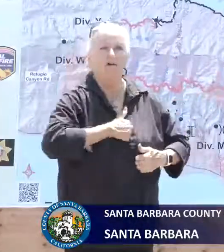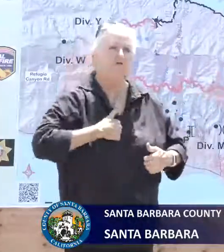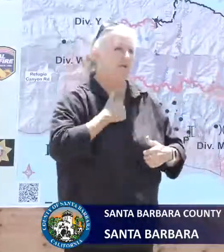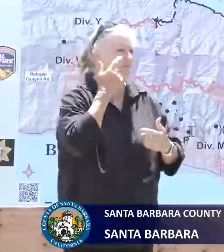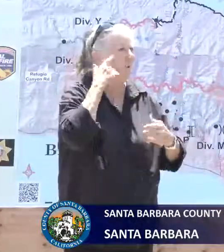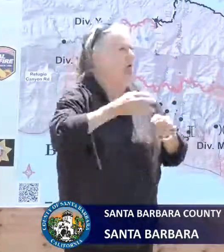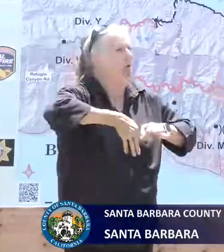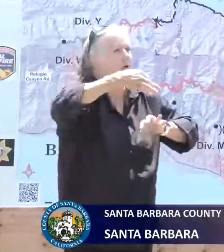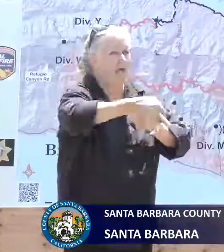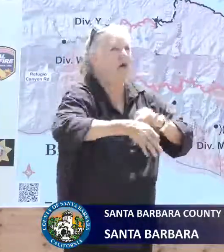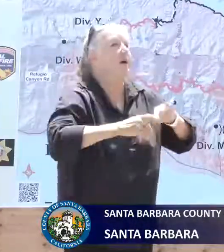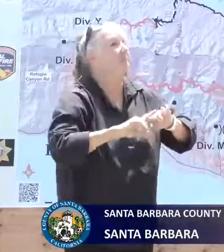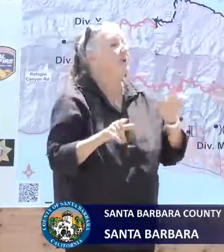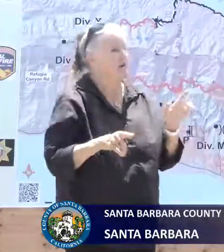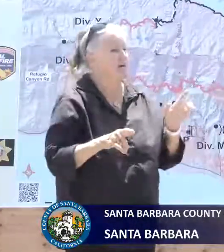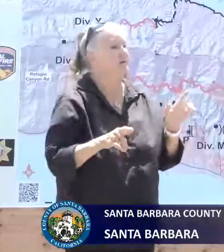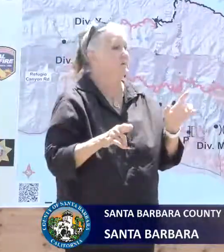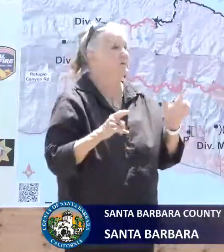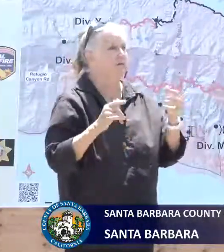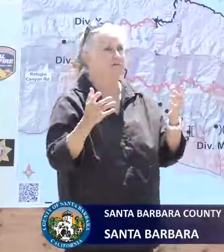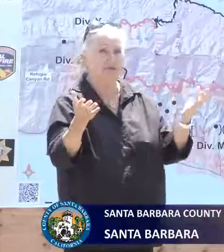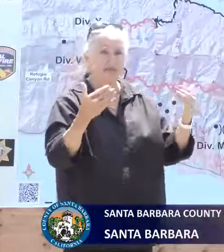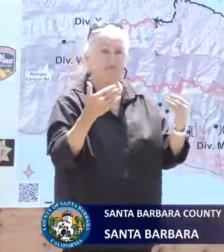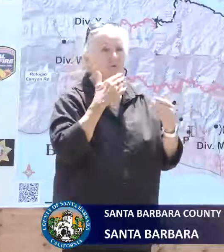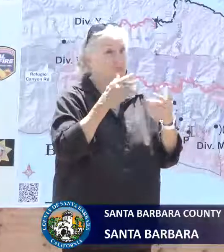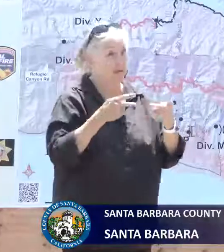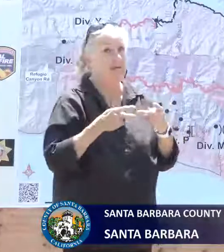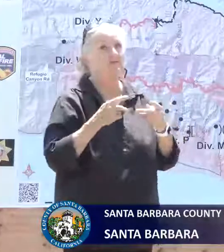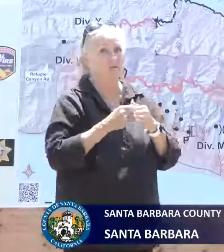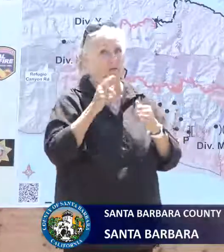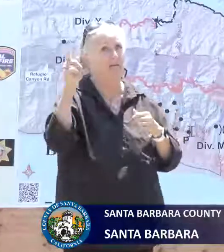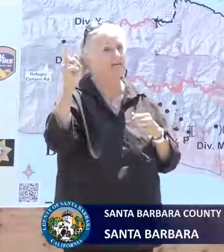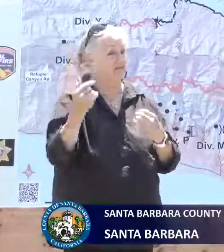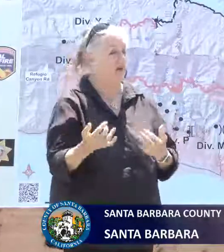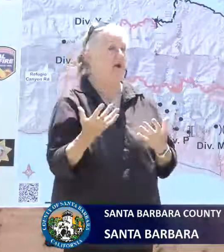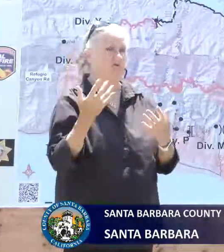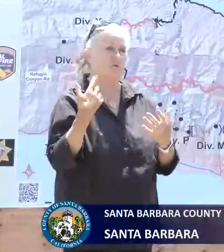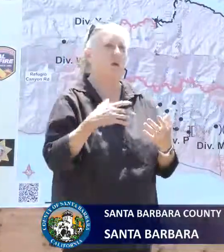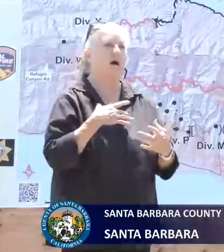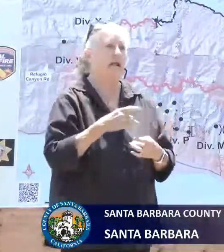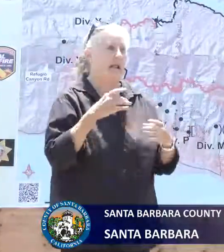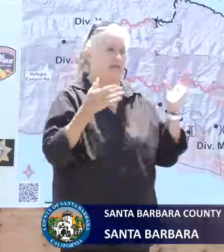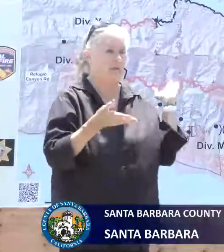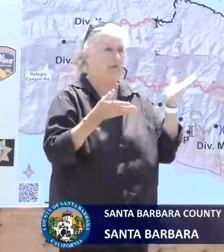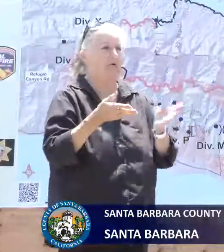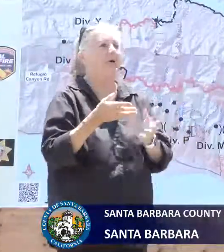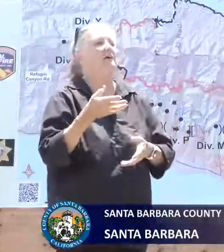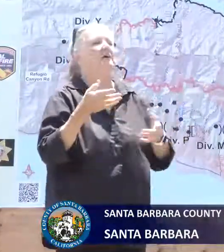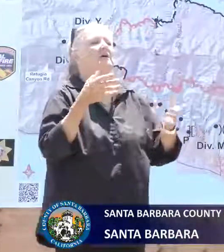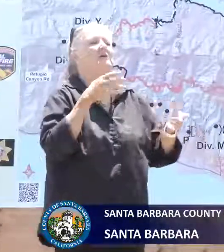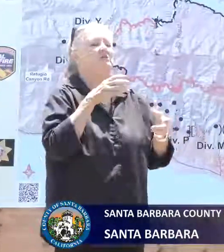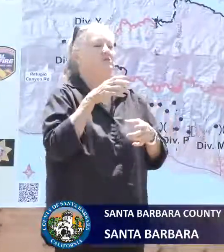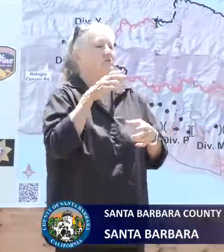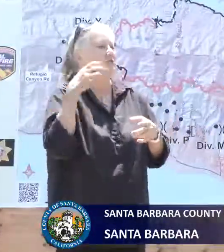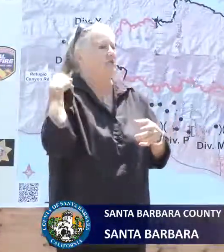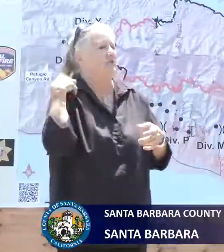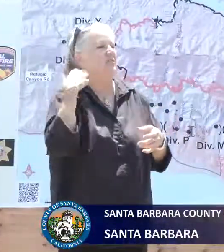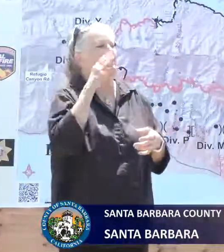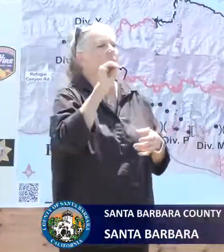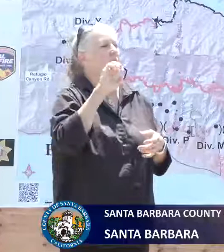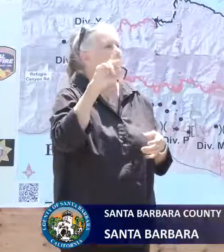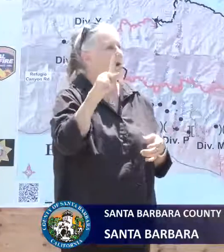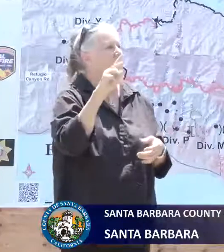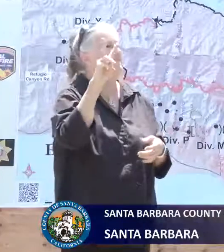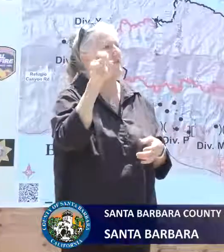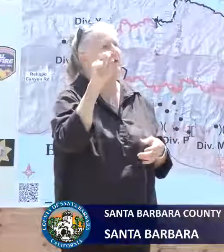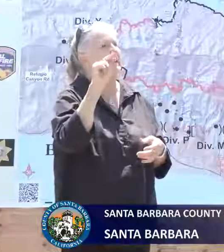delay. We're getting in a pretty good place with this fire, so I'd like to bring Chief Mark Von Tillo up to give you an operational